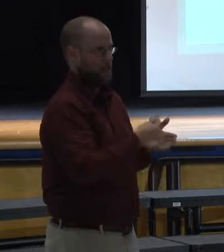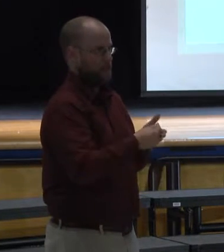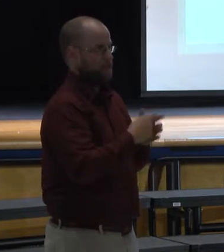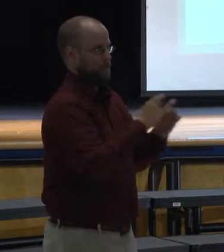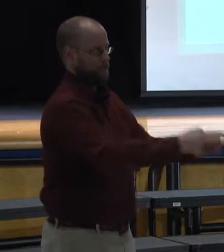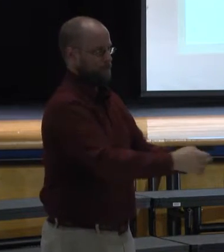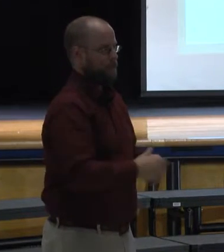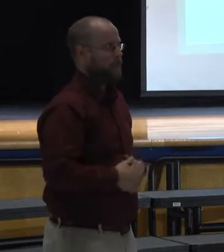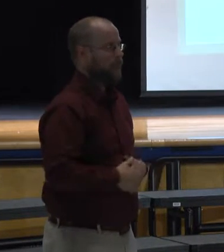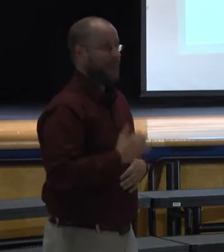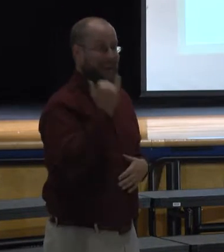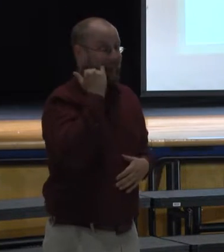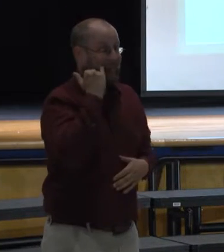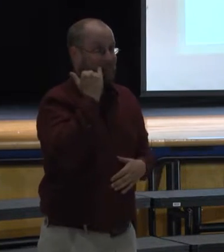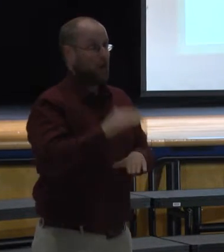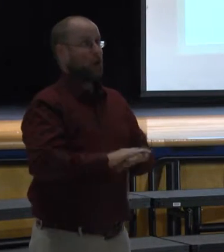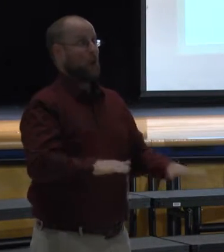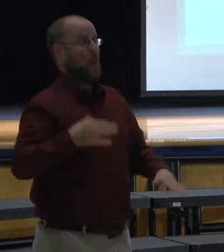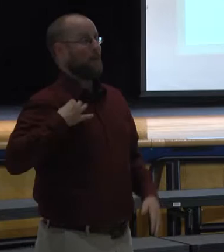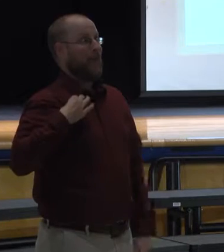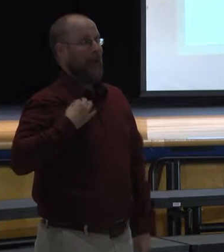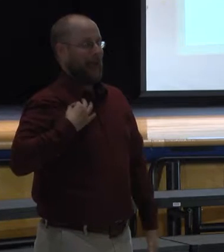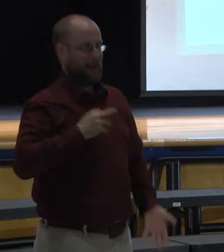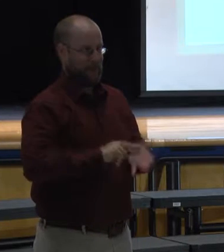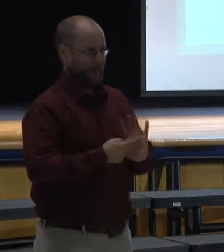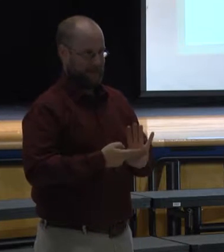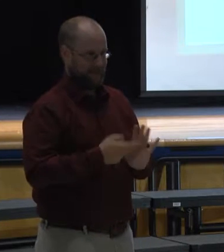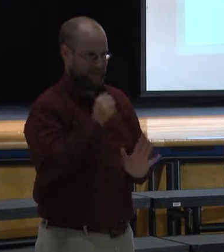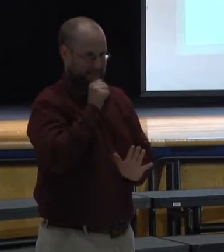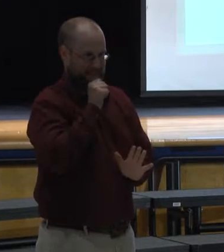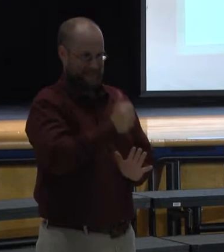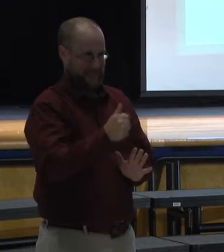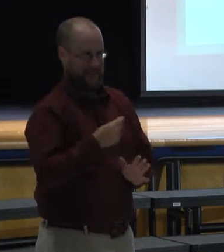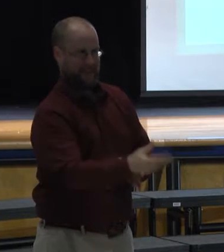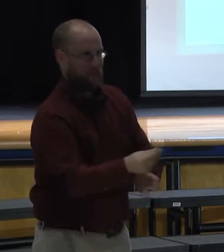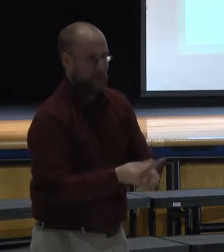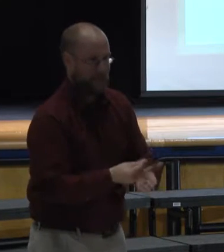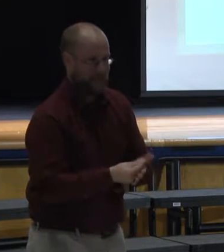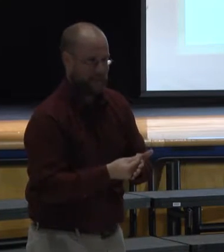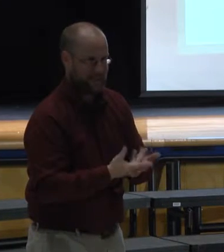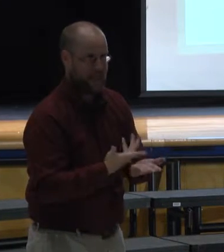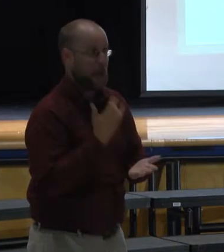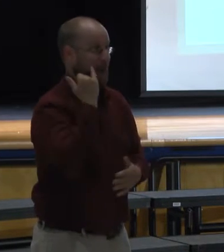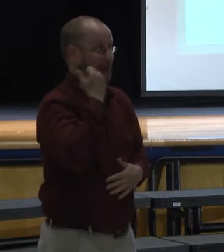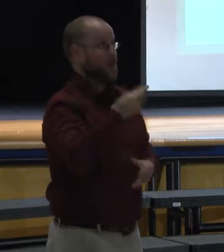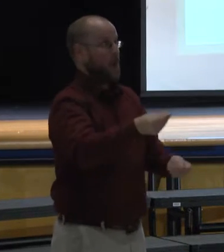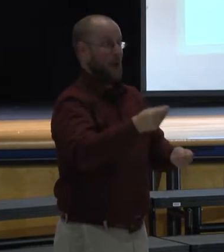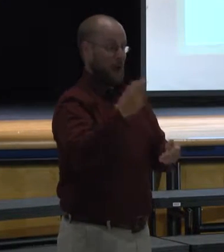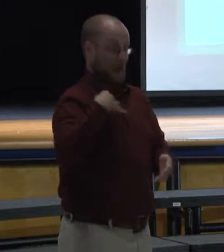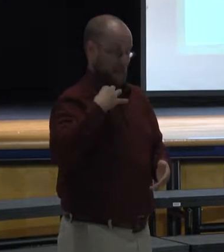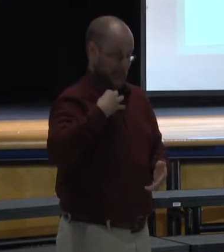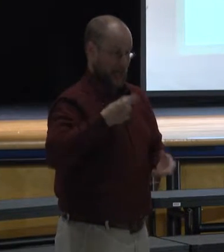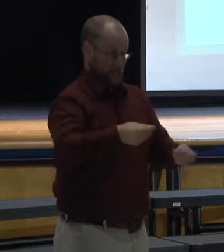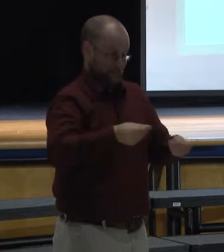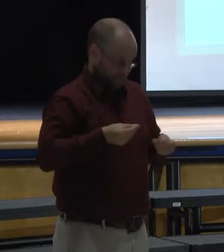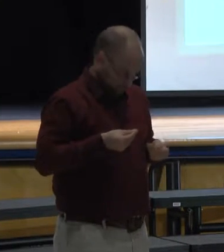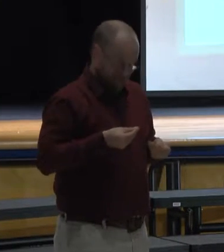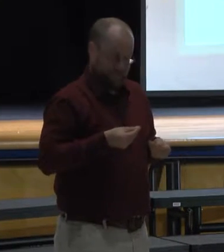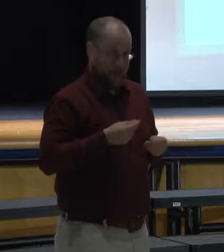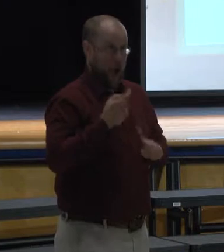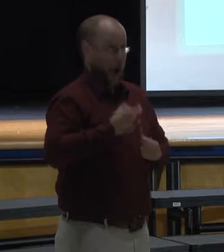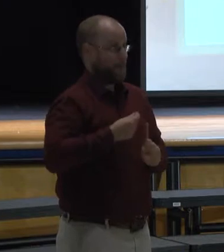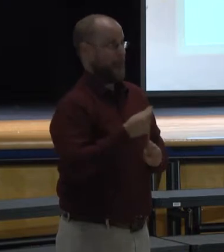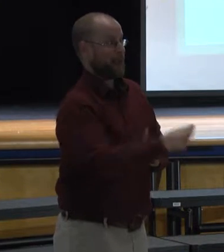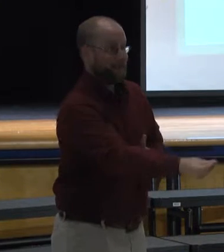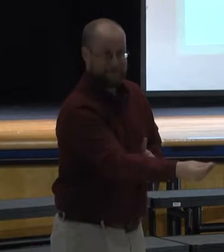be considered, but if you do apply, it doesn't automatically grant you a scholarship. But again, there's some industrious students out there that have looked